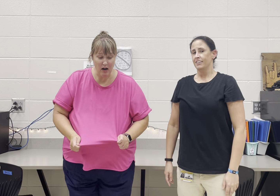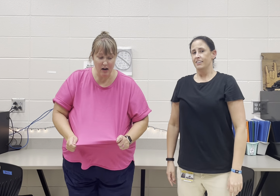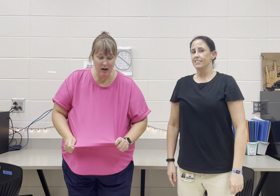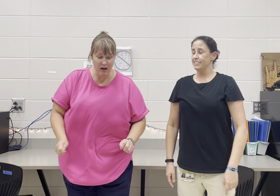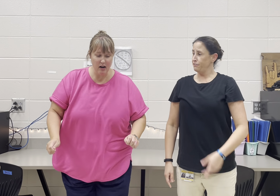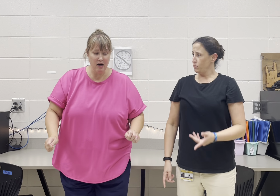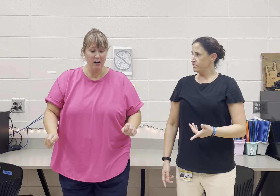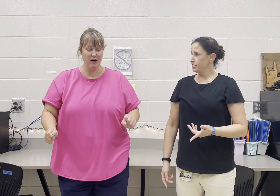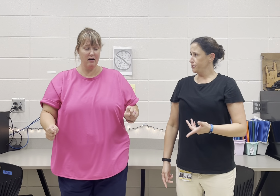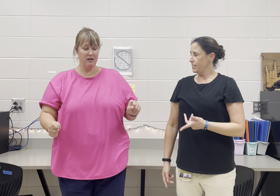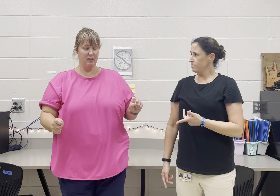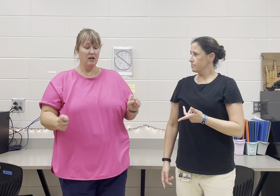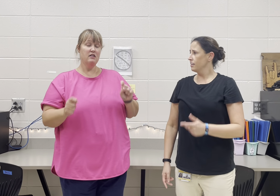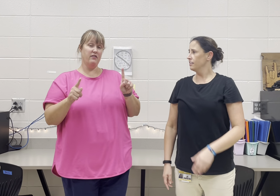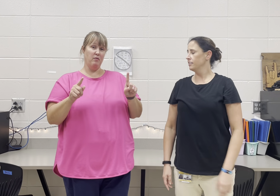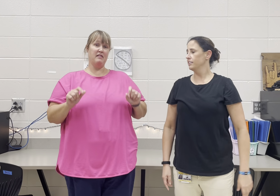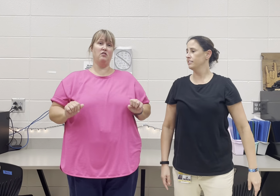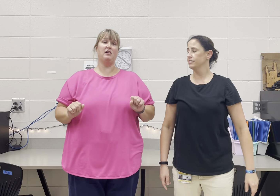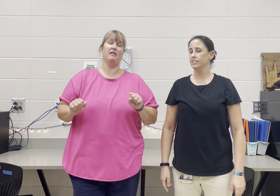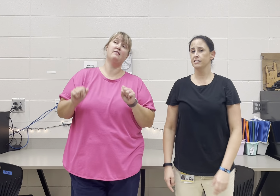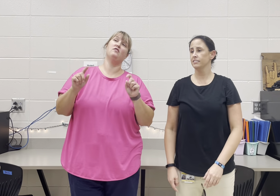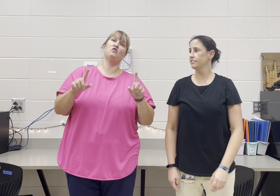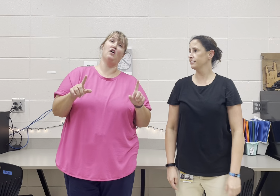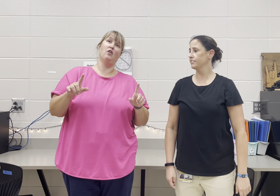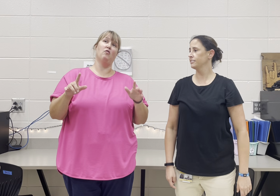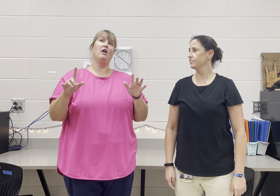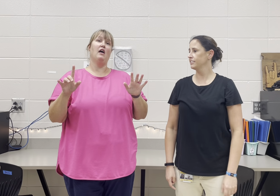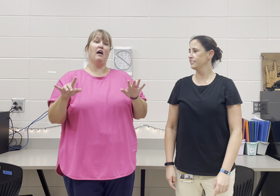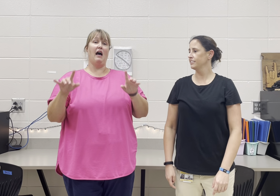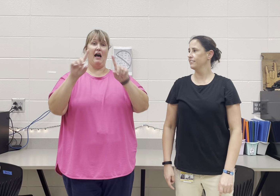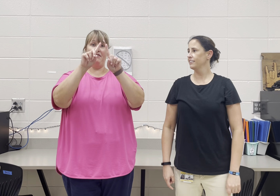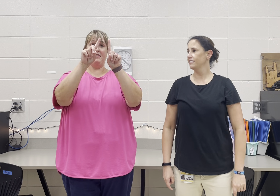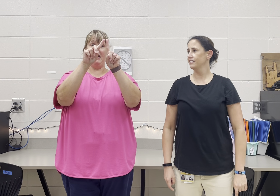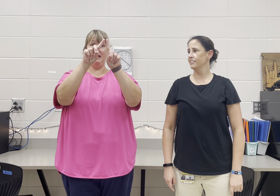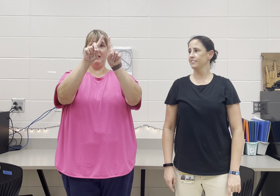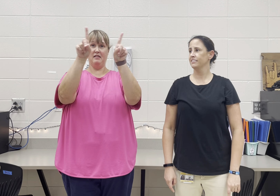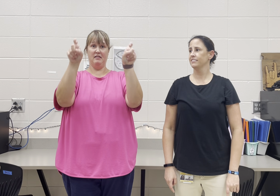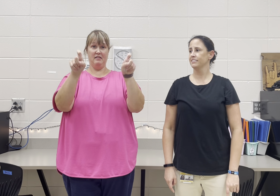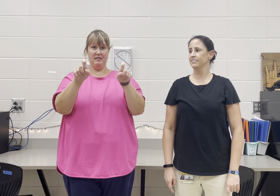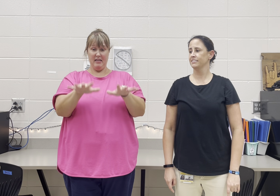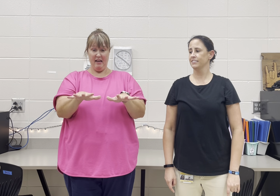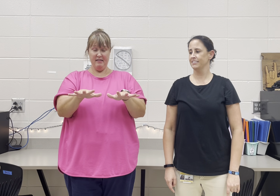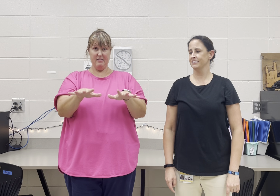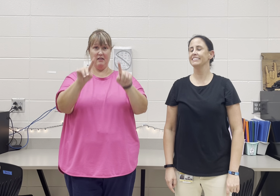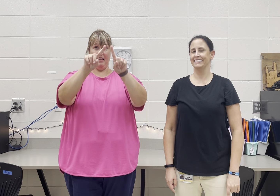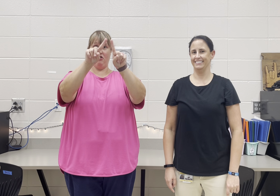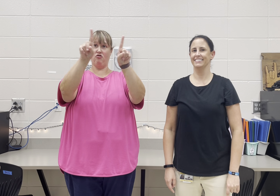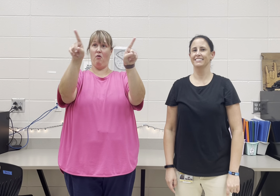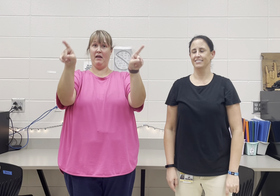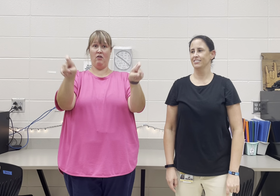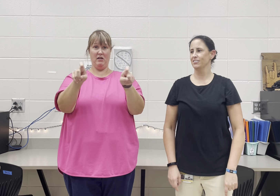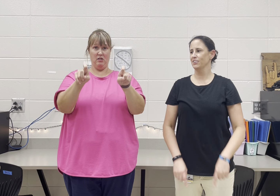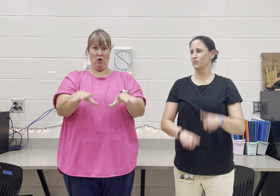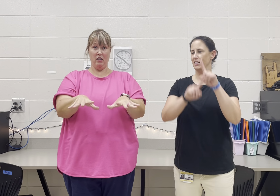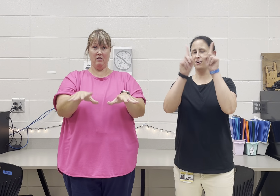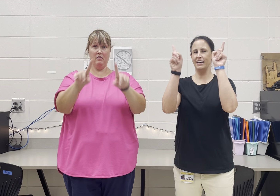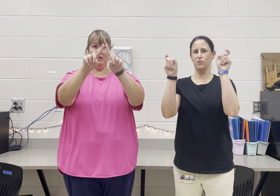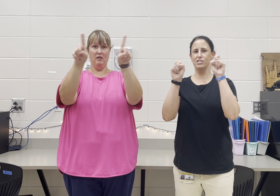word. Different ways to do test. Different ways to do test. So I've seen test, like you're drawing question mark. We call that question